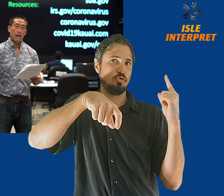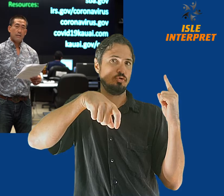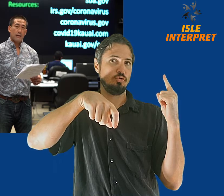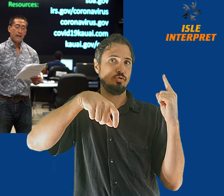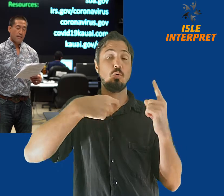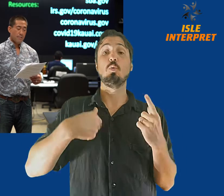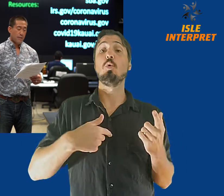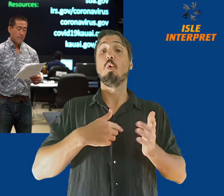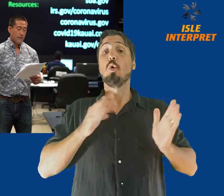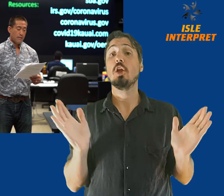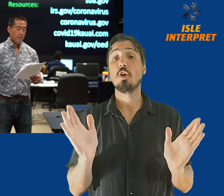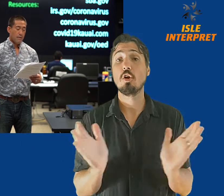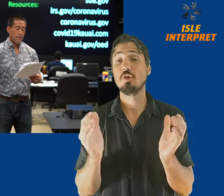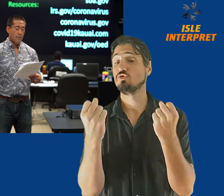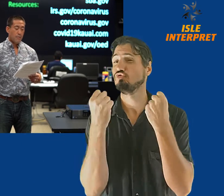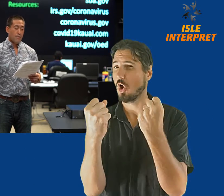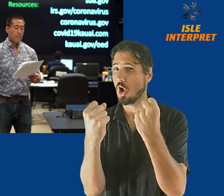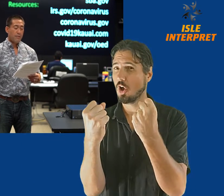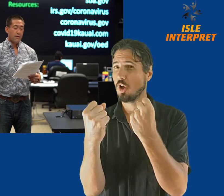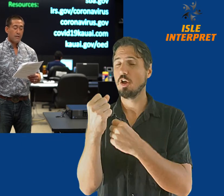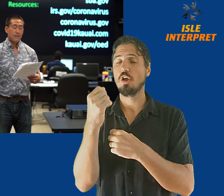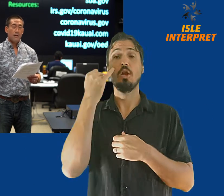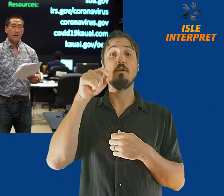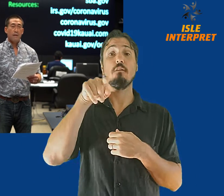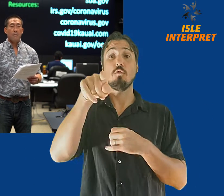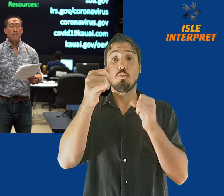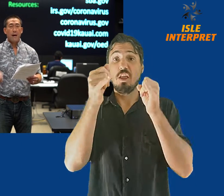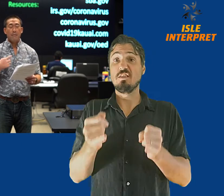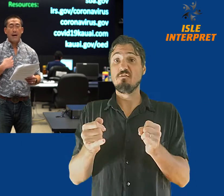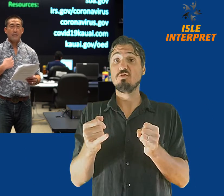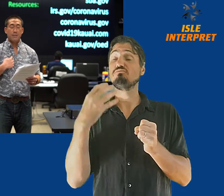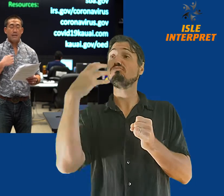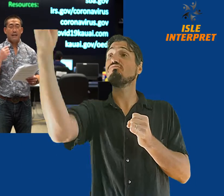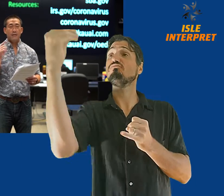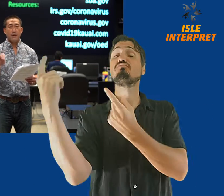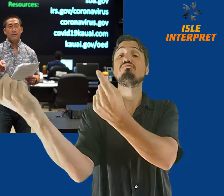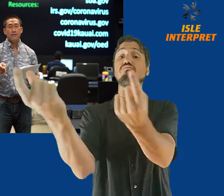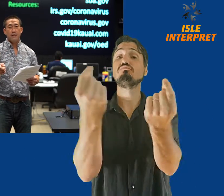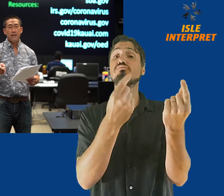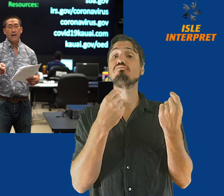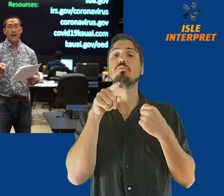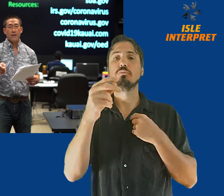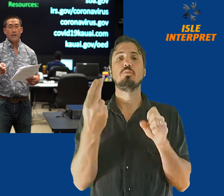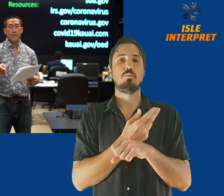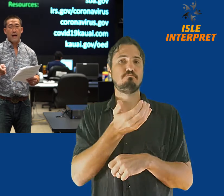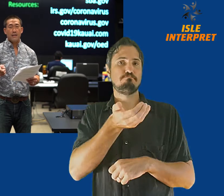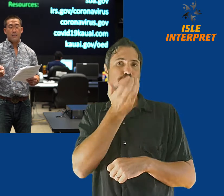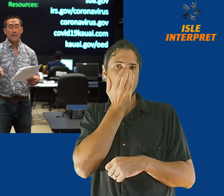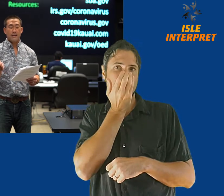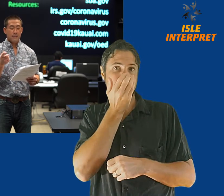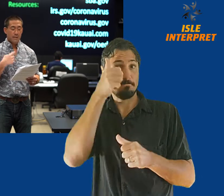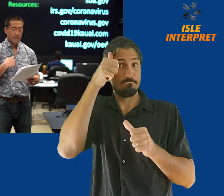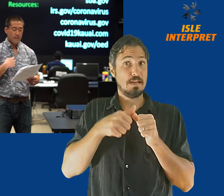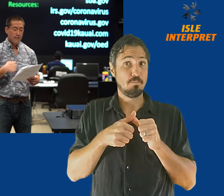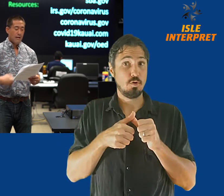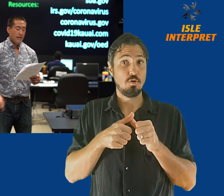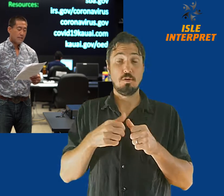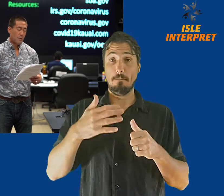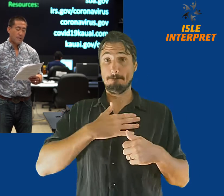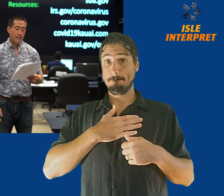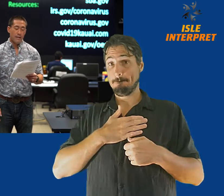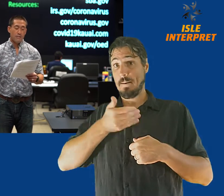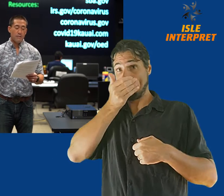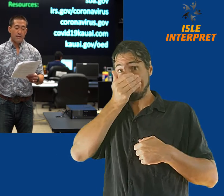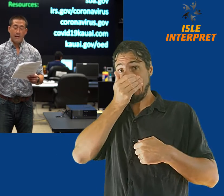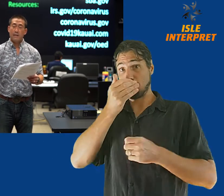anytime you're outside in the public. Remember folks, my mask protects you and your mask protects me.